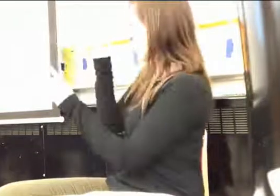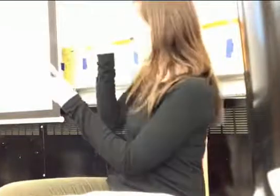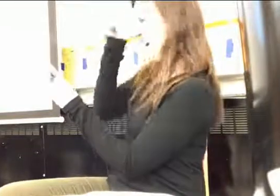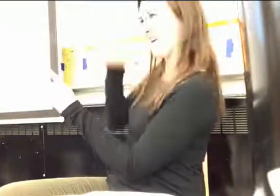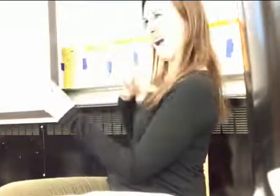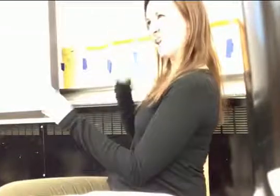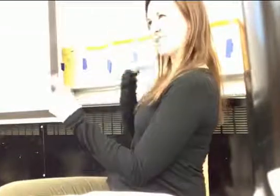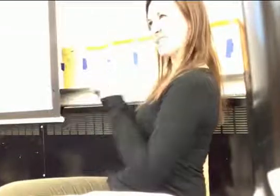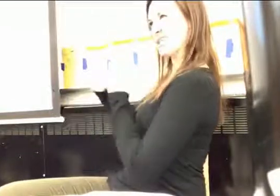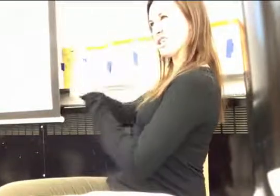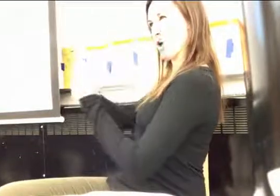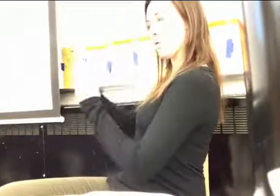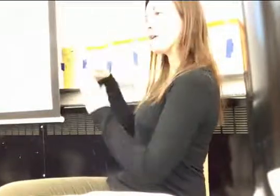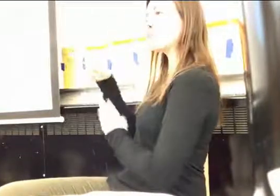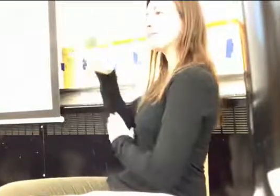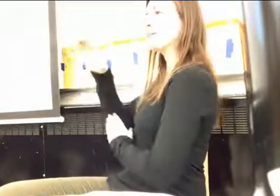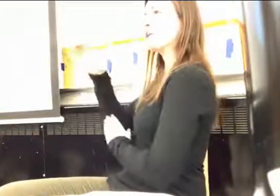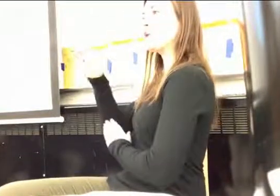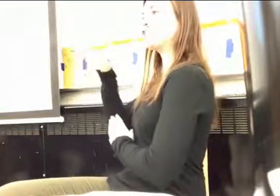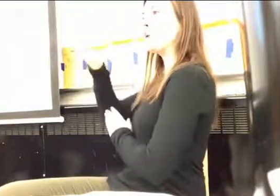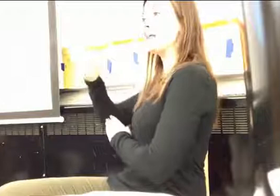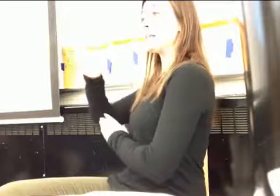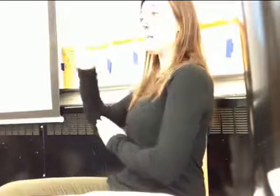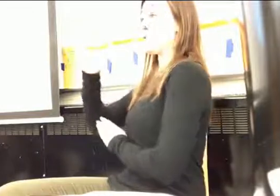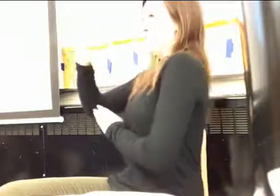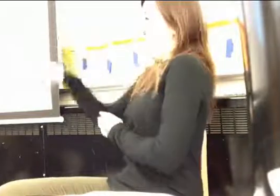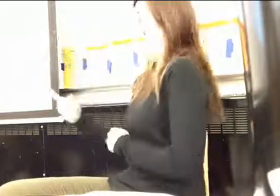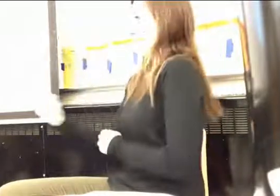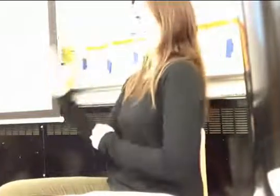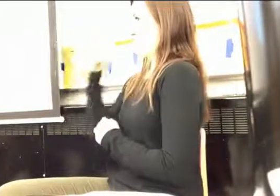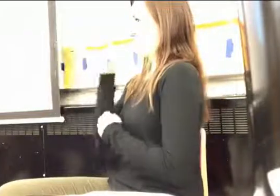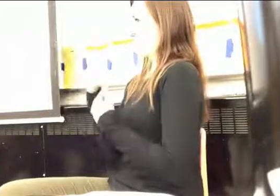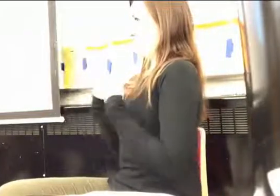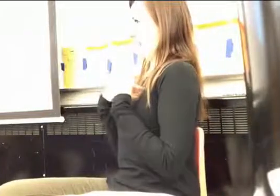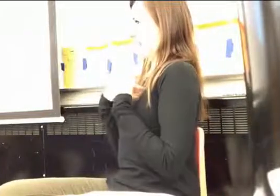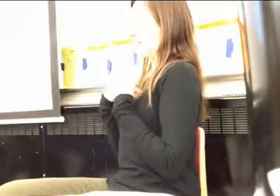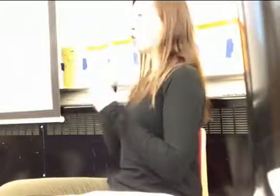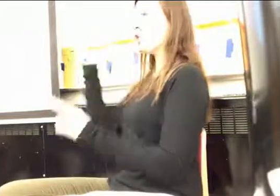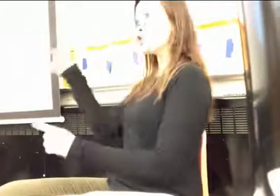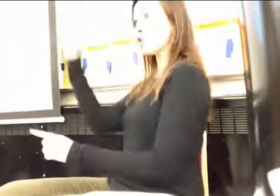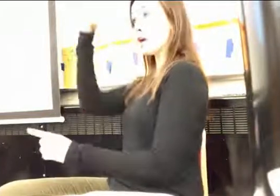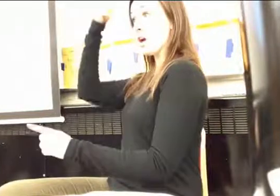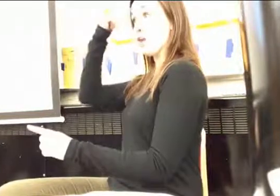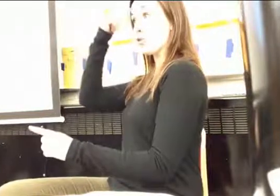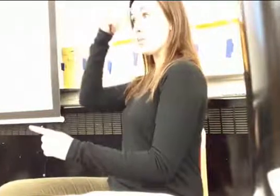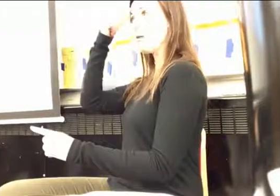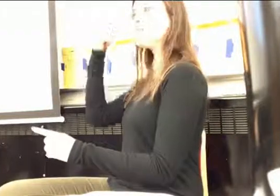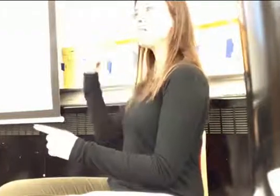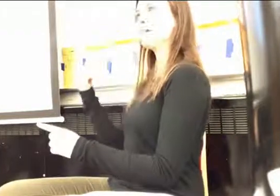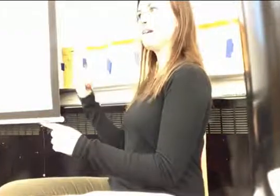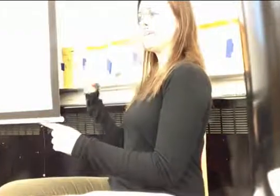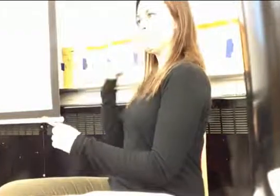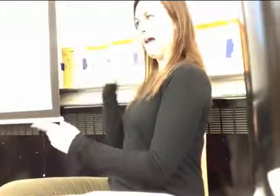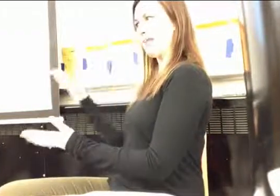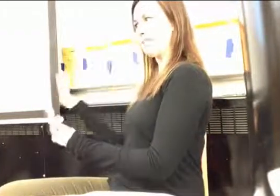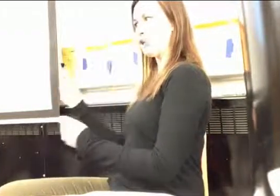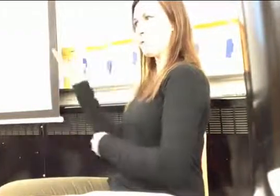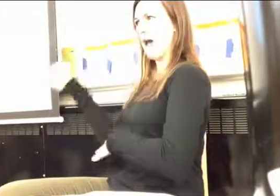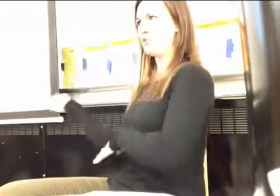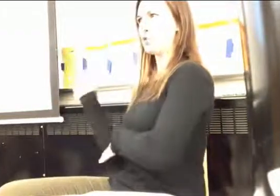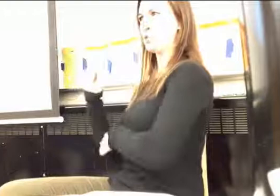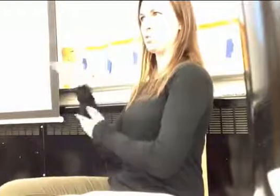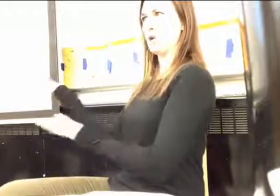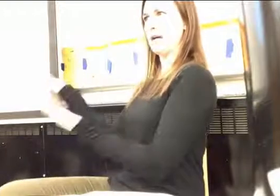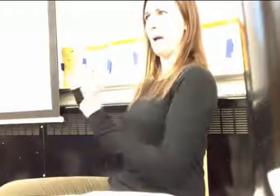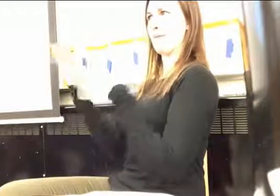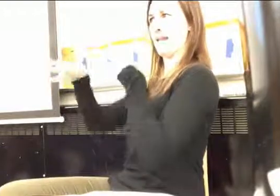But the U.S. government attempts to be able to sway him, and it has him go in front of U.S. Congress to kind of explain himself. Now, we're going to watch this